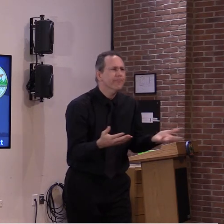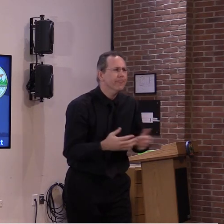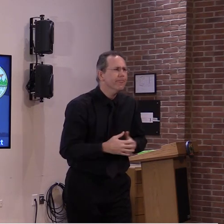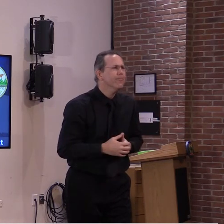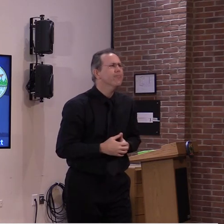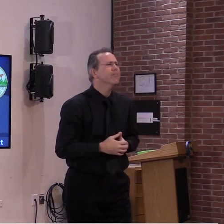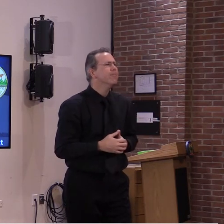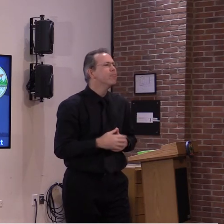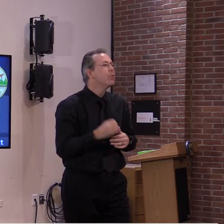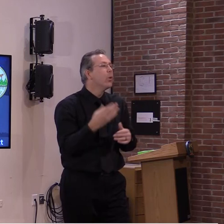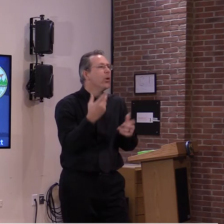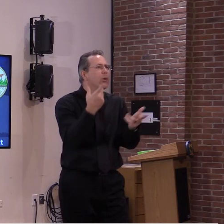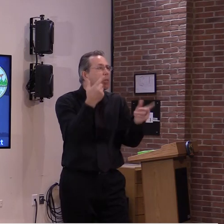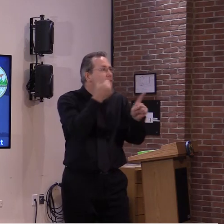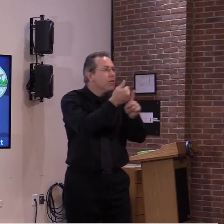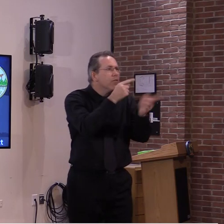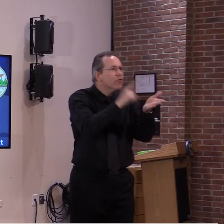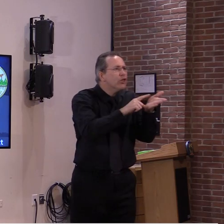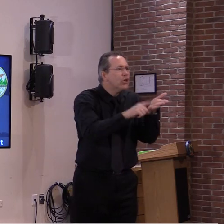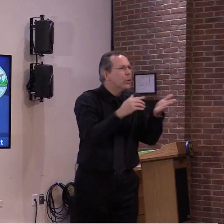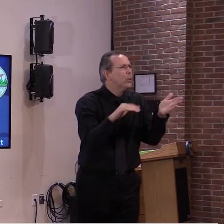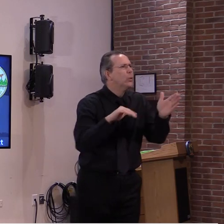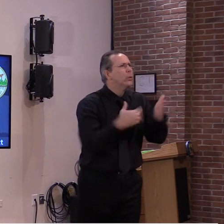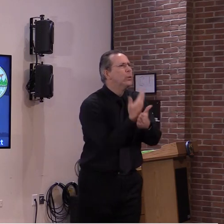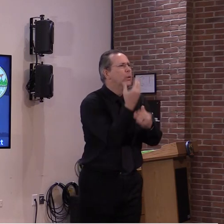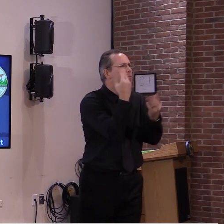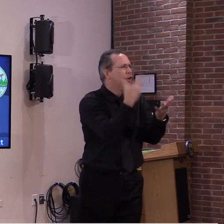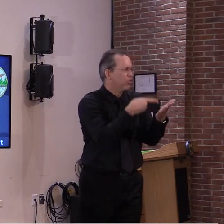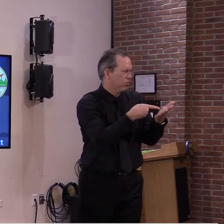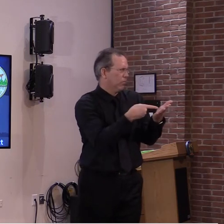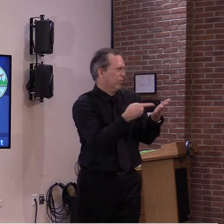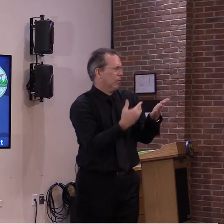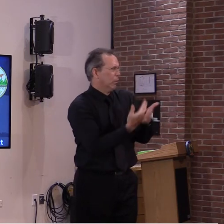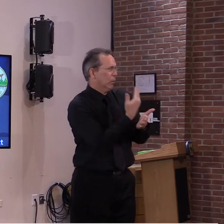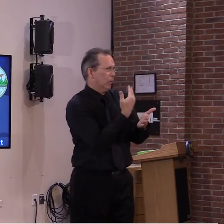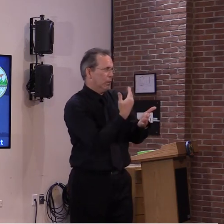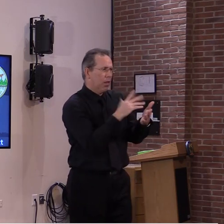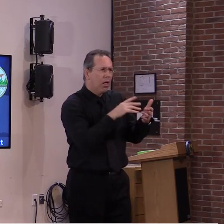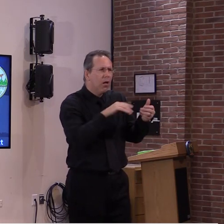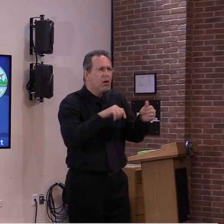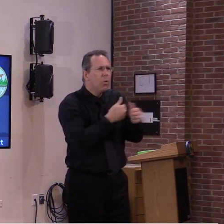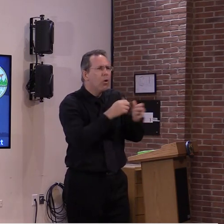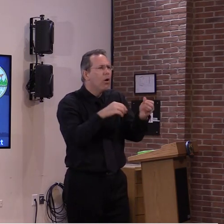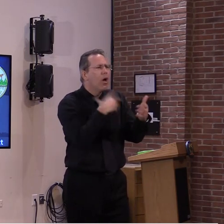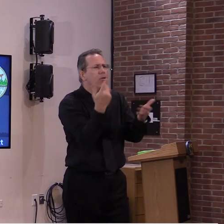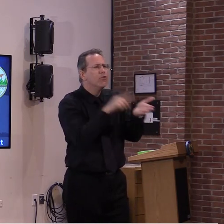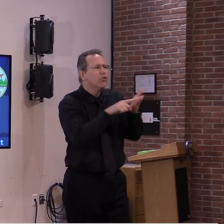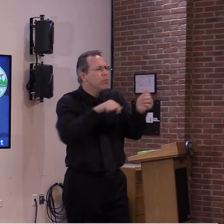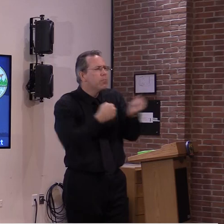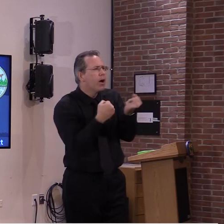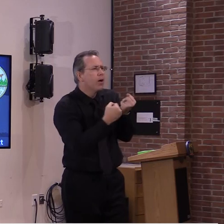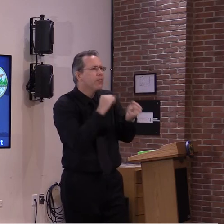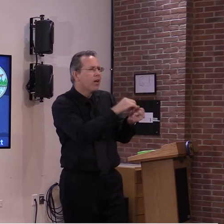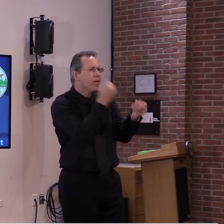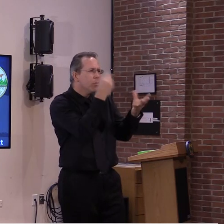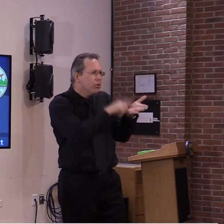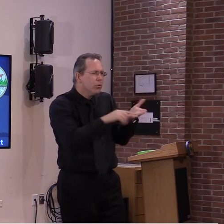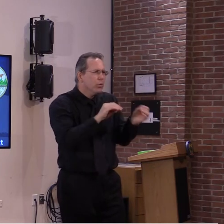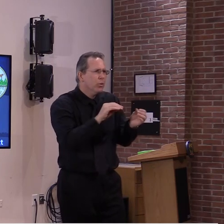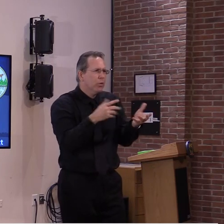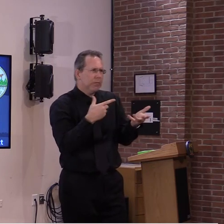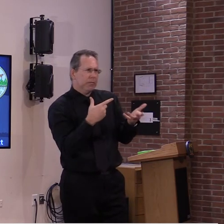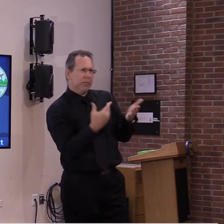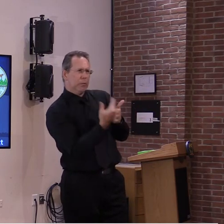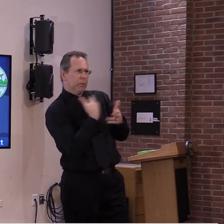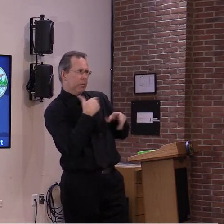new that we shouldn't trust it because, you know, what's this mRNA business? I've never heard of that. And how